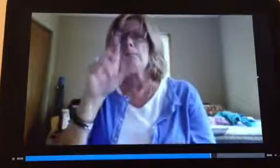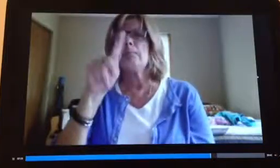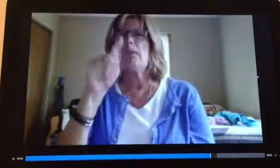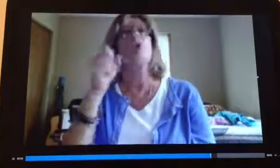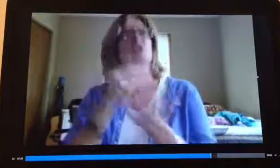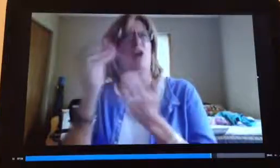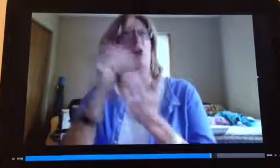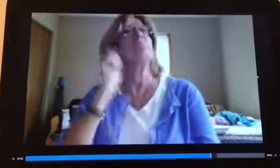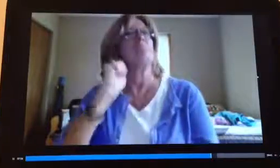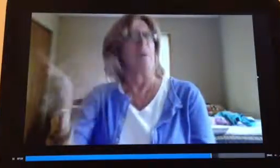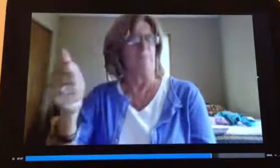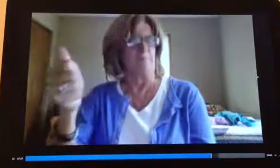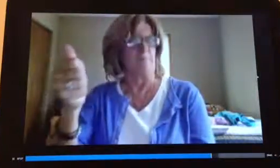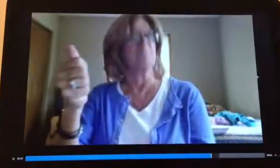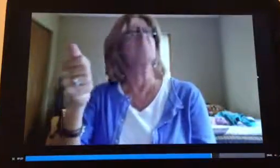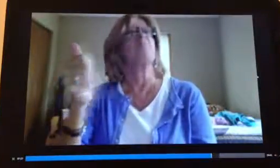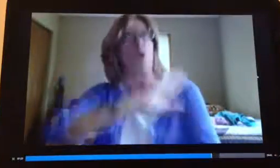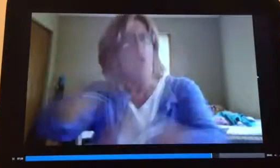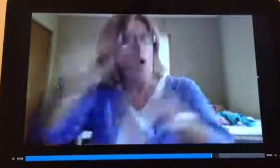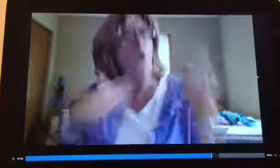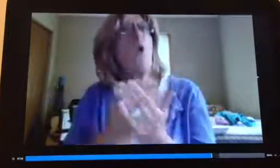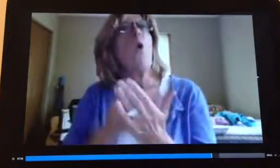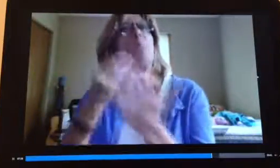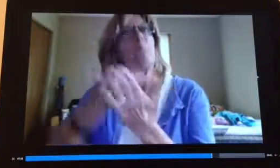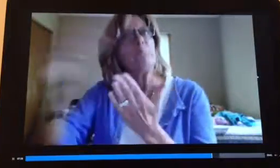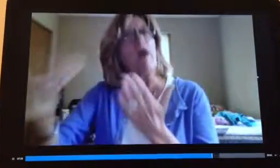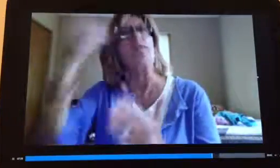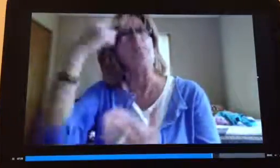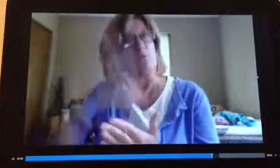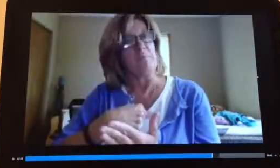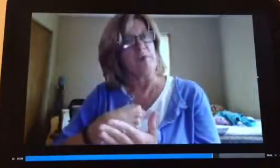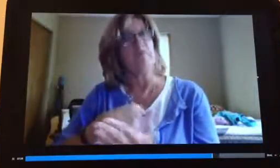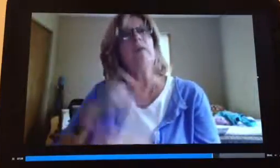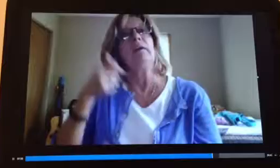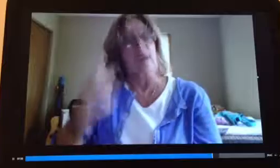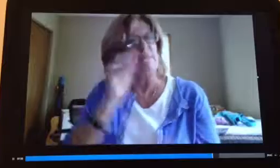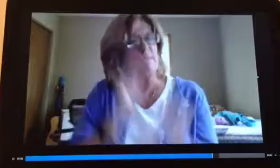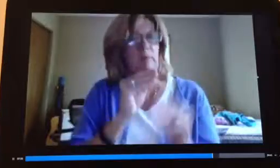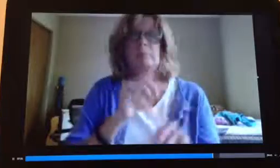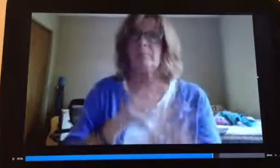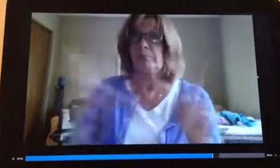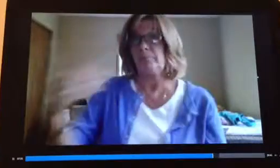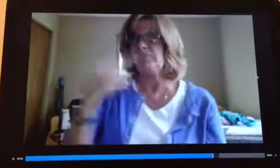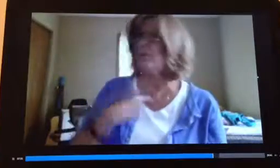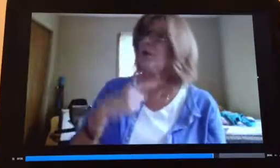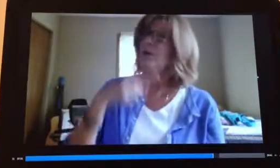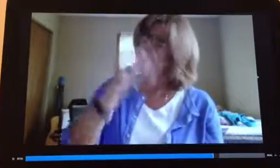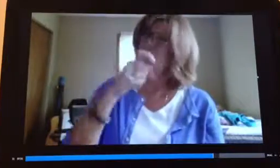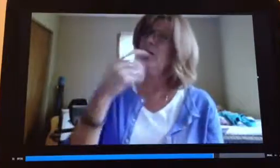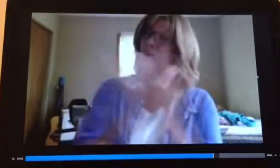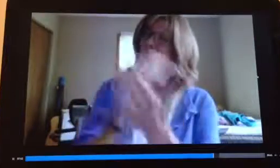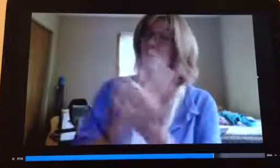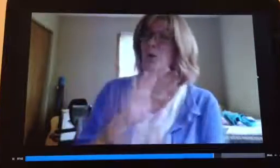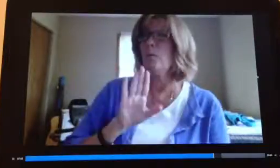caliper, and he was able to fix all of that himself. And he bought it for me and was able to fix it, and he told